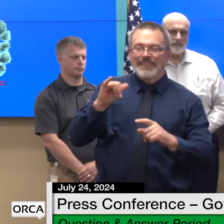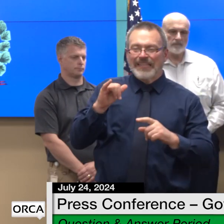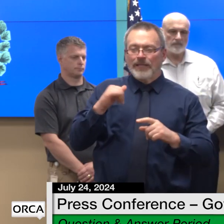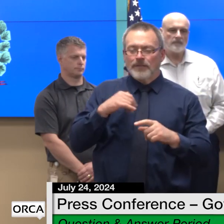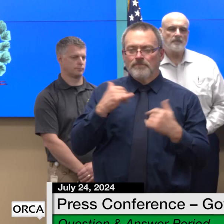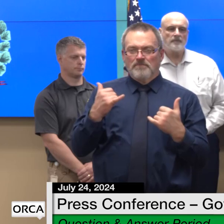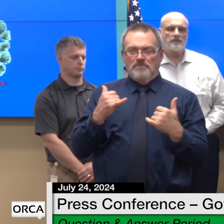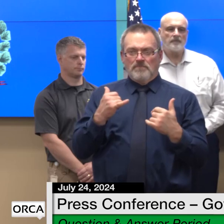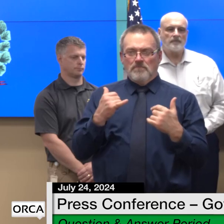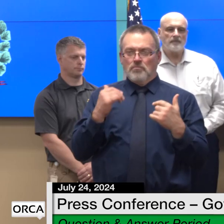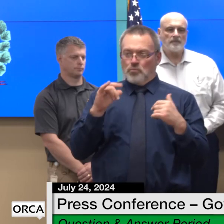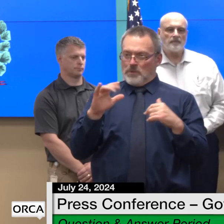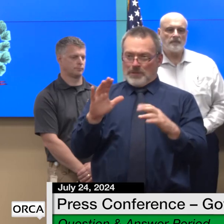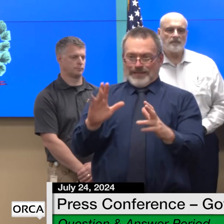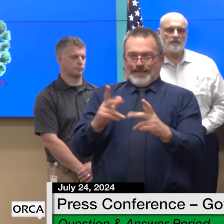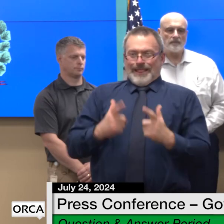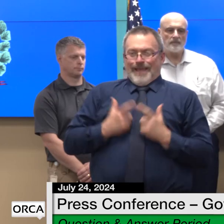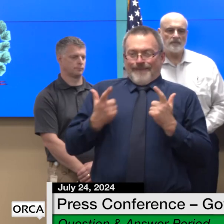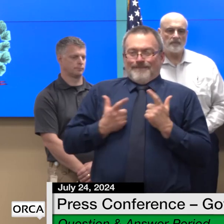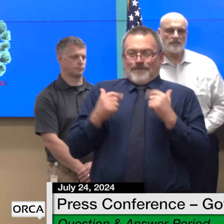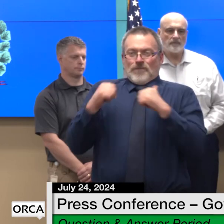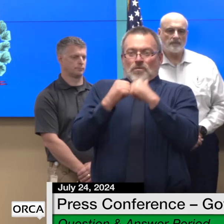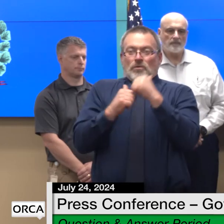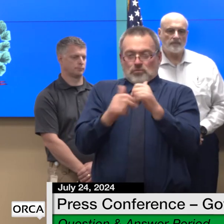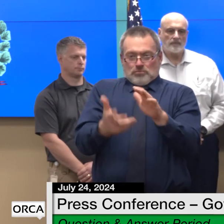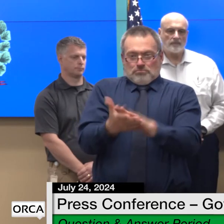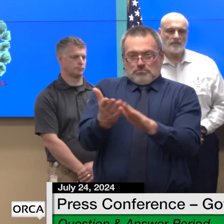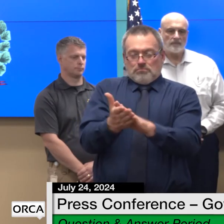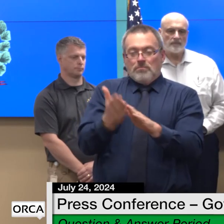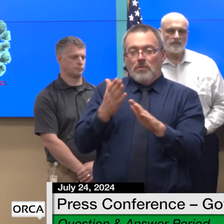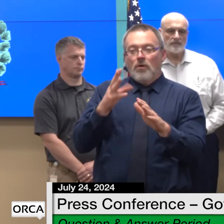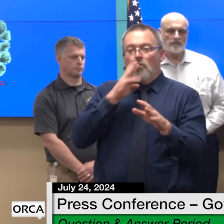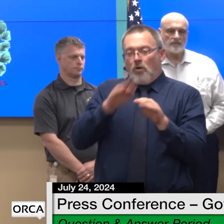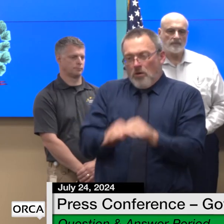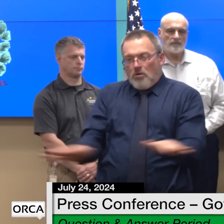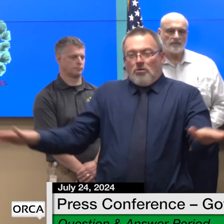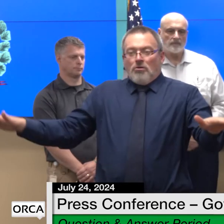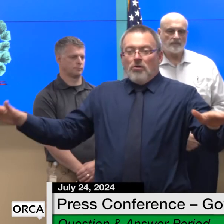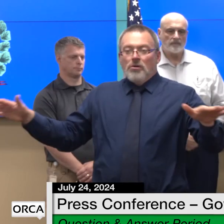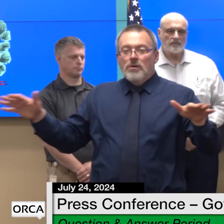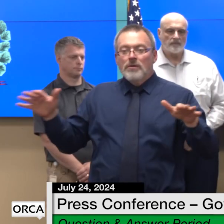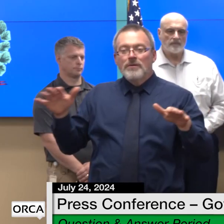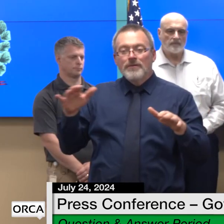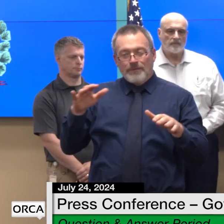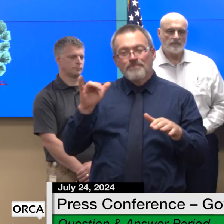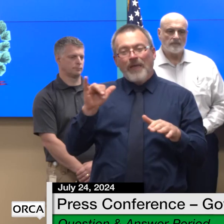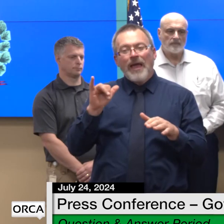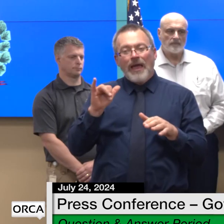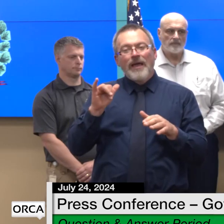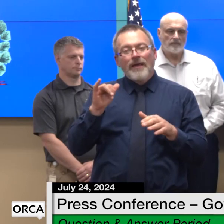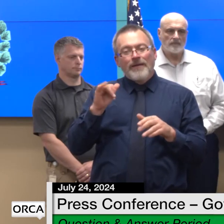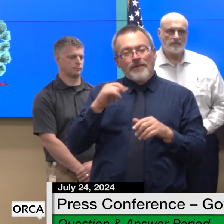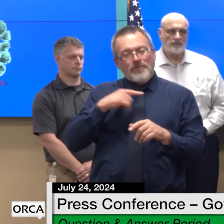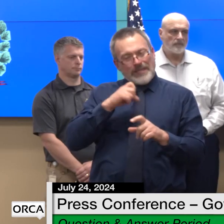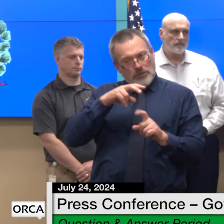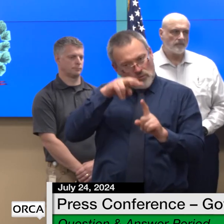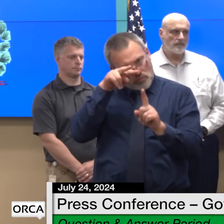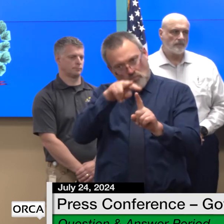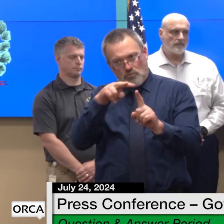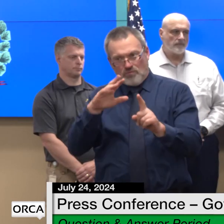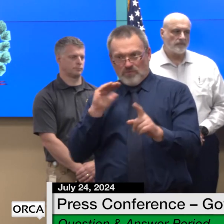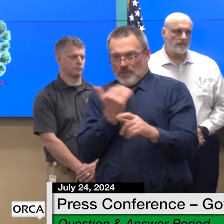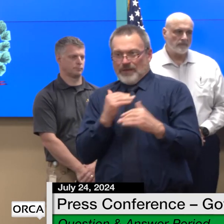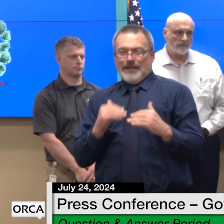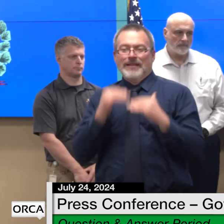of infrastructure. I think it's important to sort of maintain the perspective on the limits on how deep you can dredge. The governor spoke to